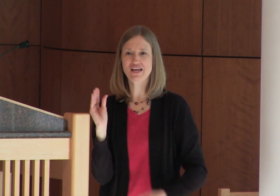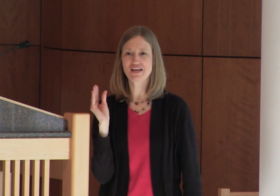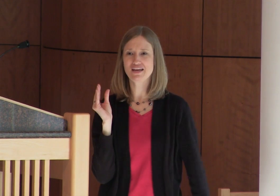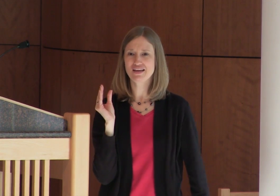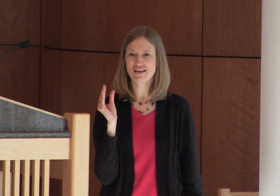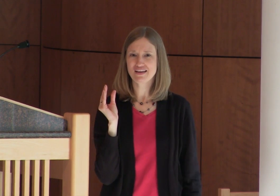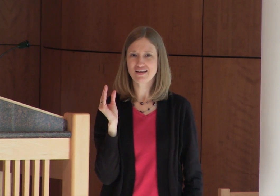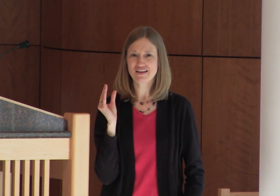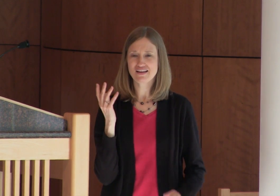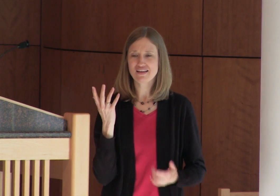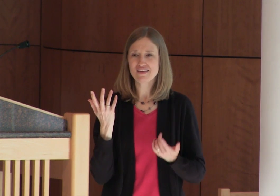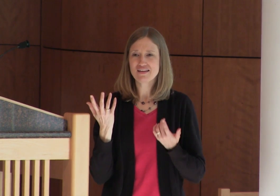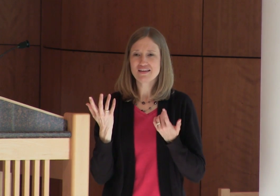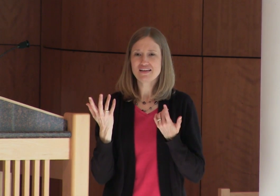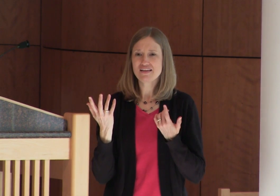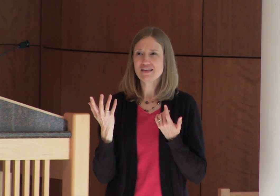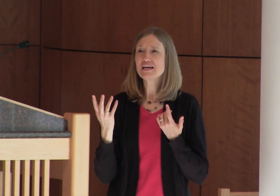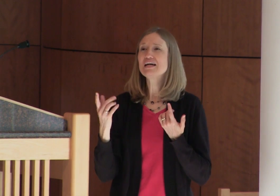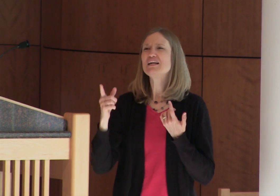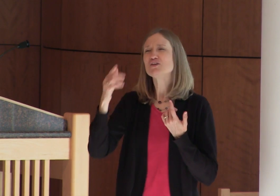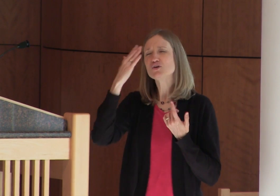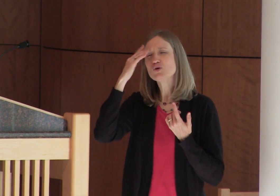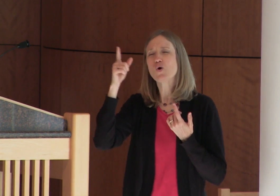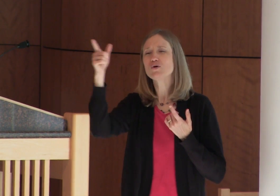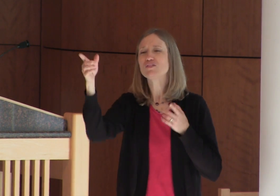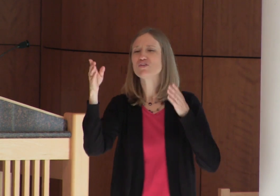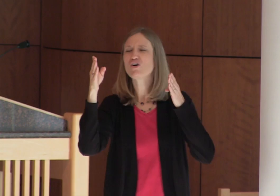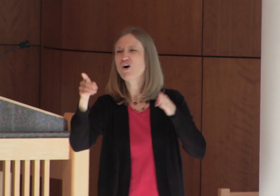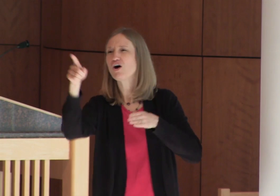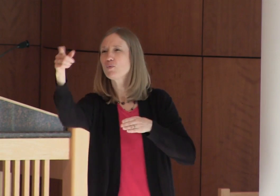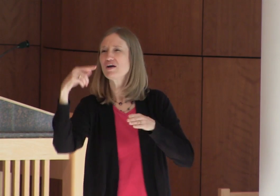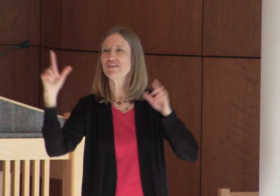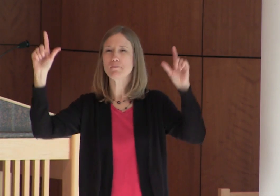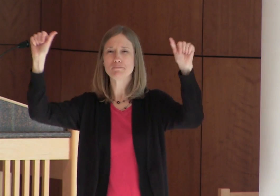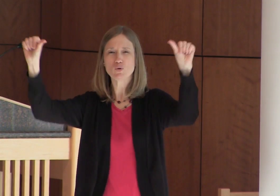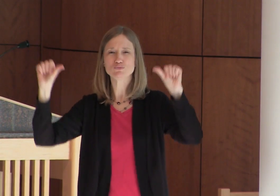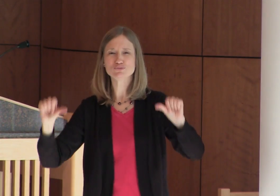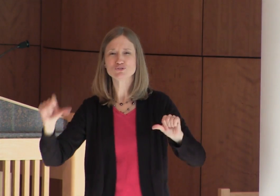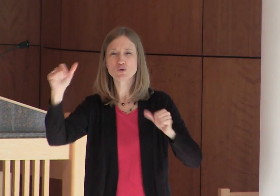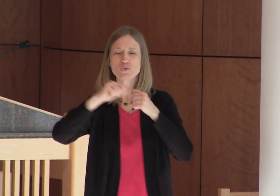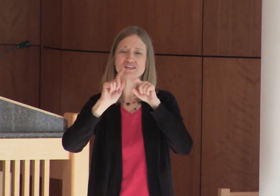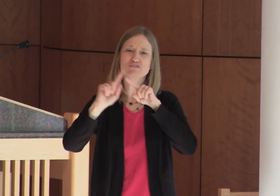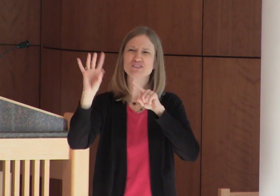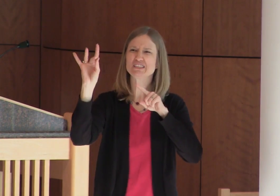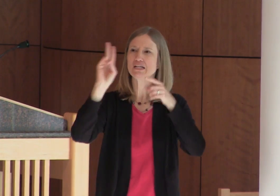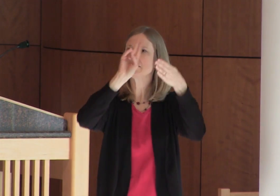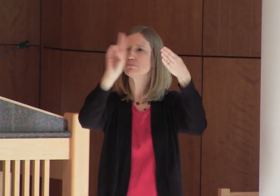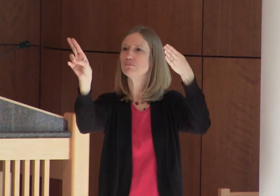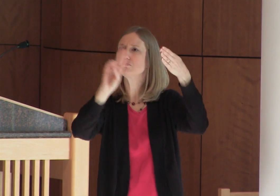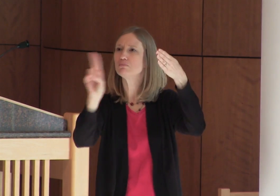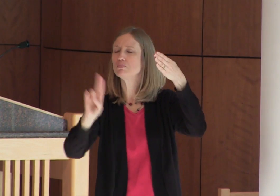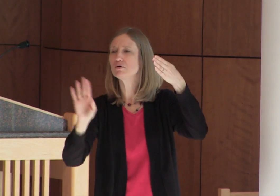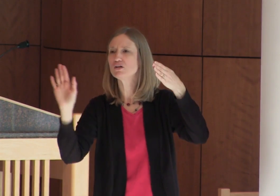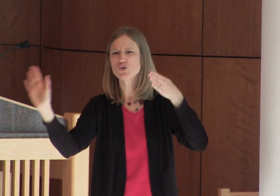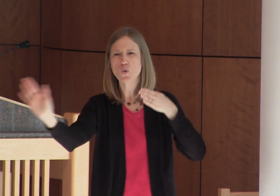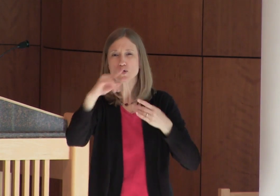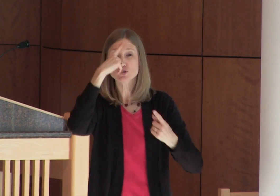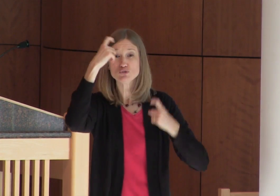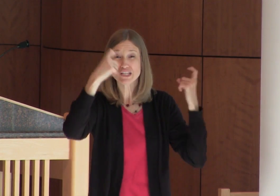wrote and posted on the Imagine board out in the gathering area, any of those can happen. And I want to be a part